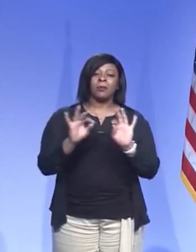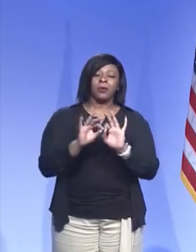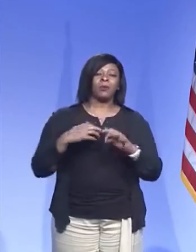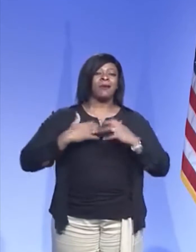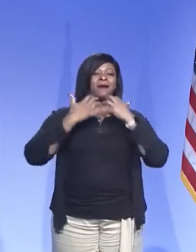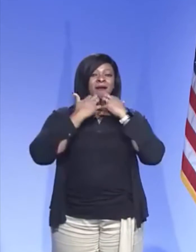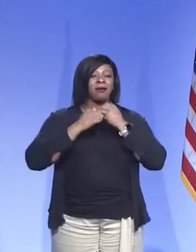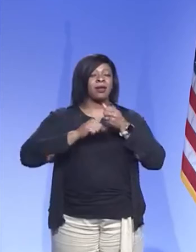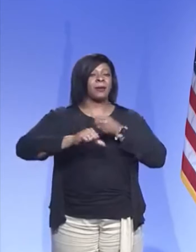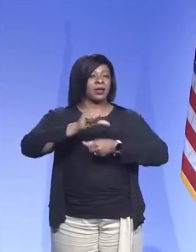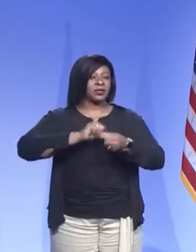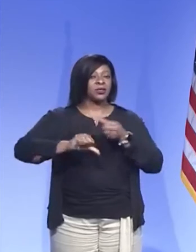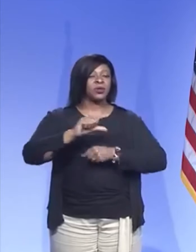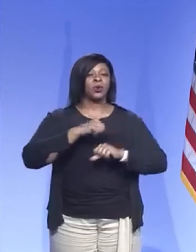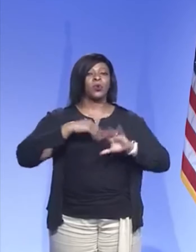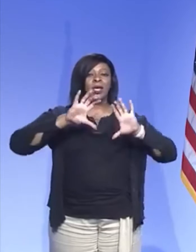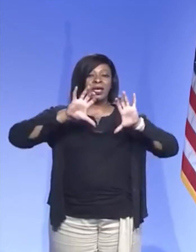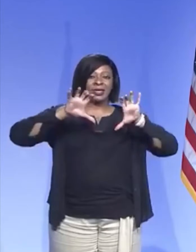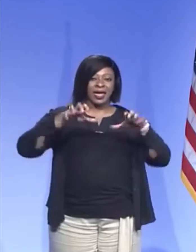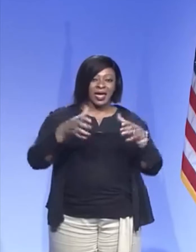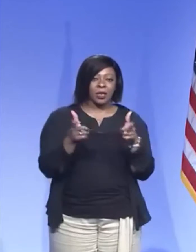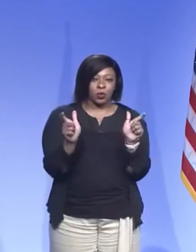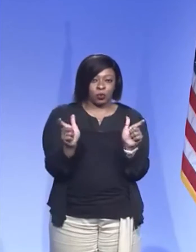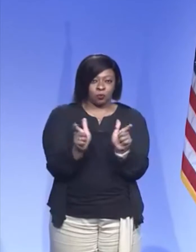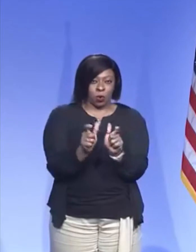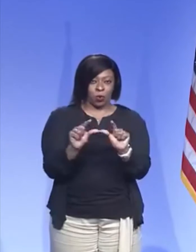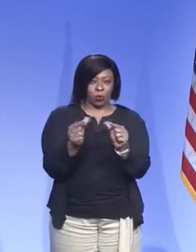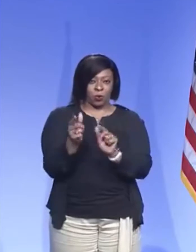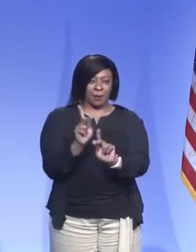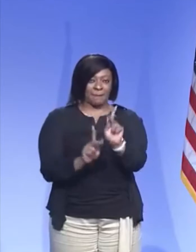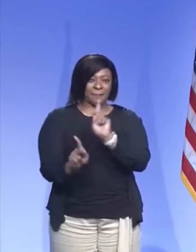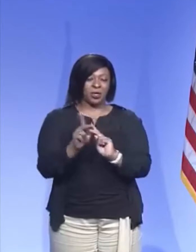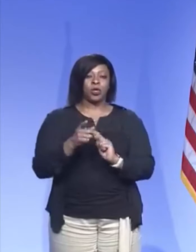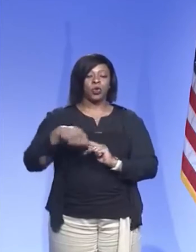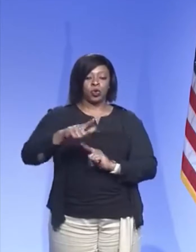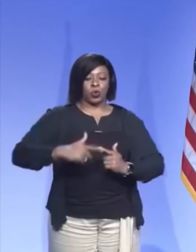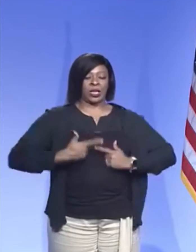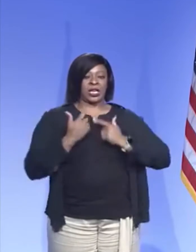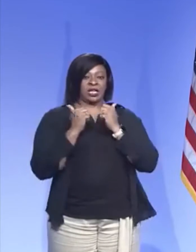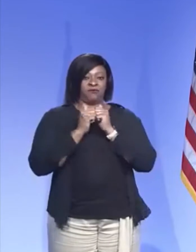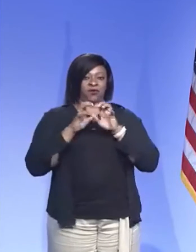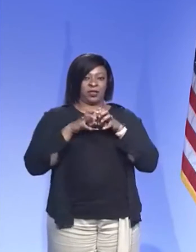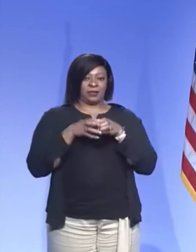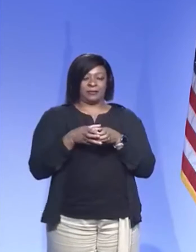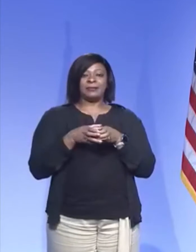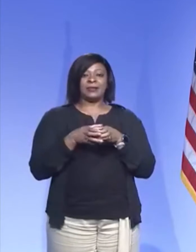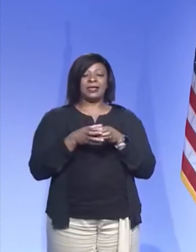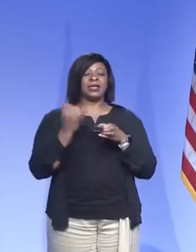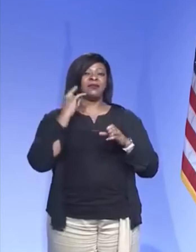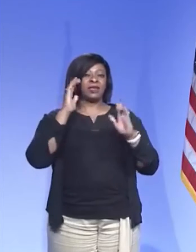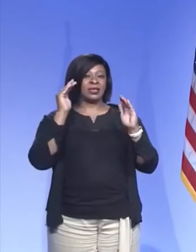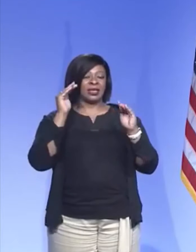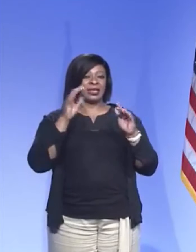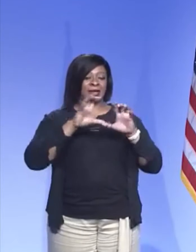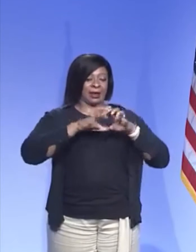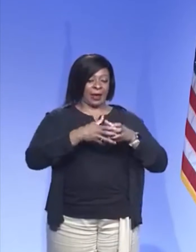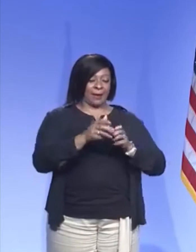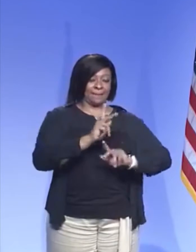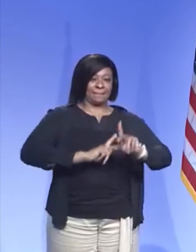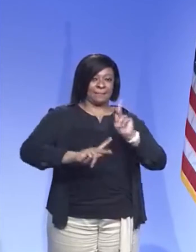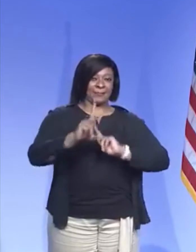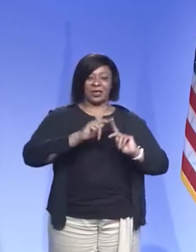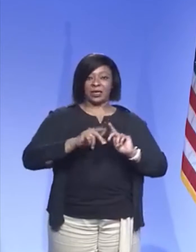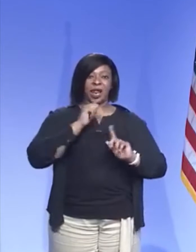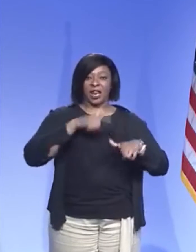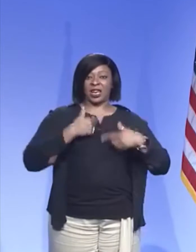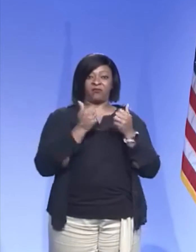for each other, that we gather only in small groups of people with whom you live. If you intend to gather with people that do